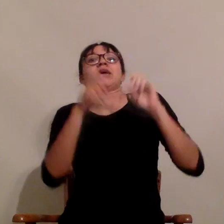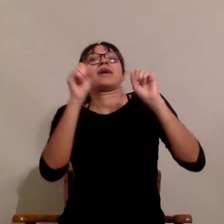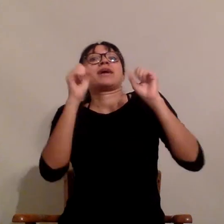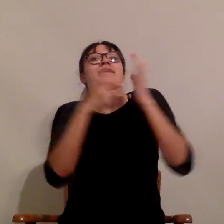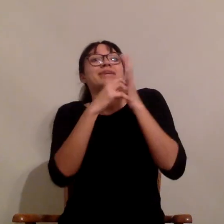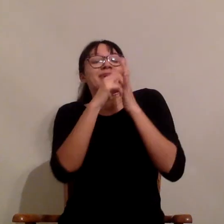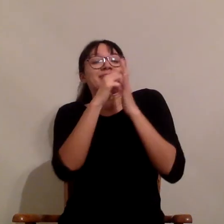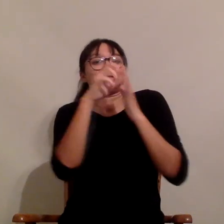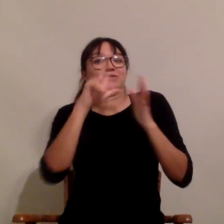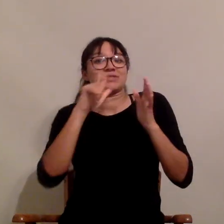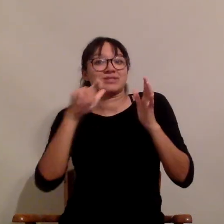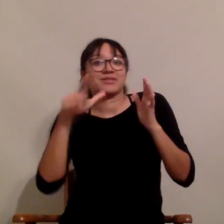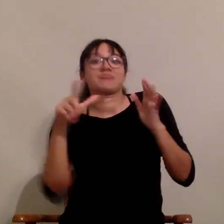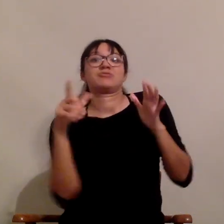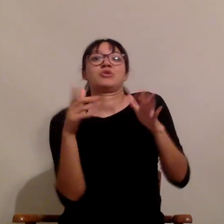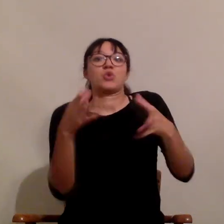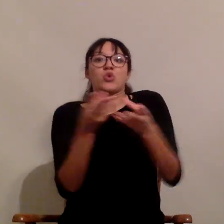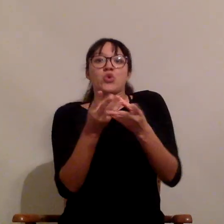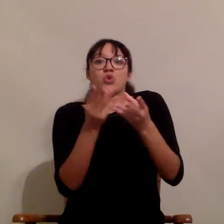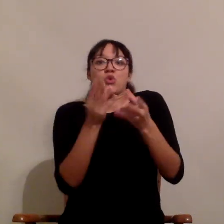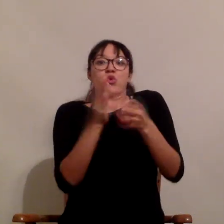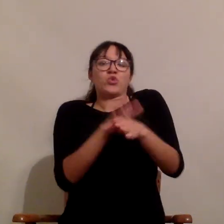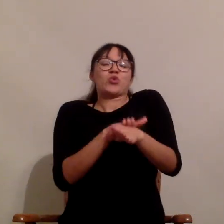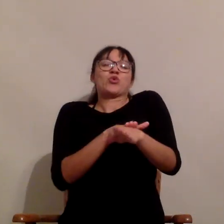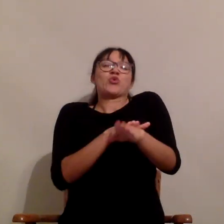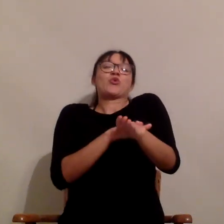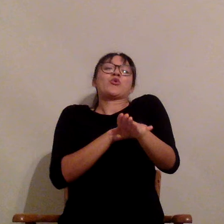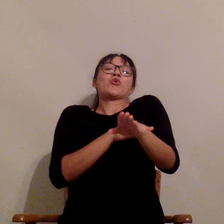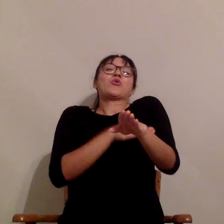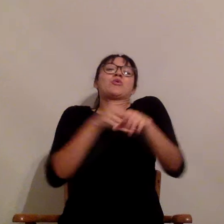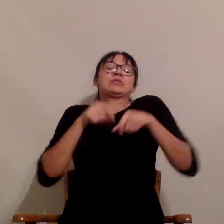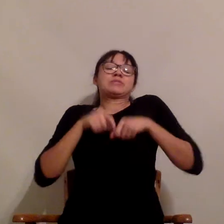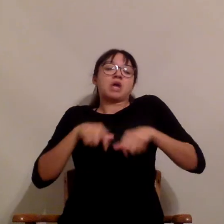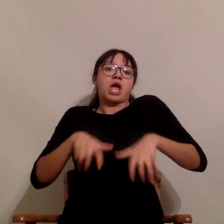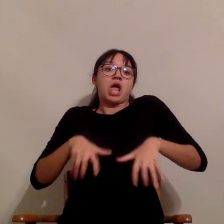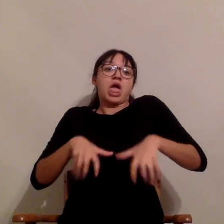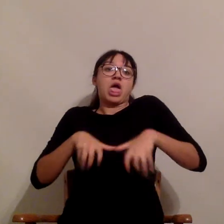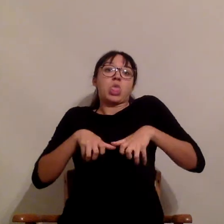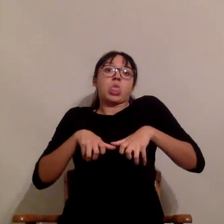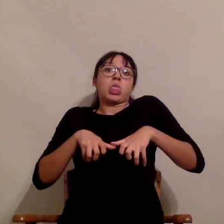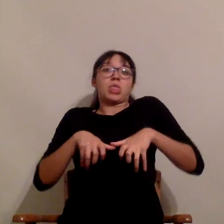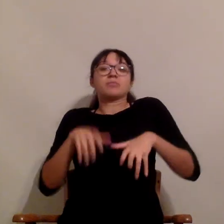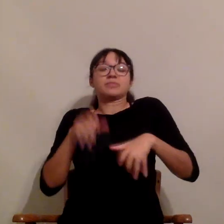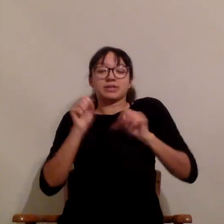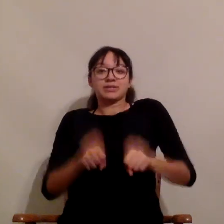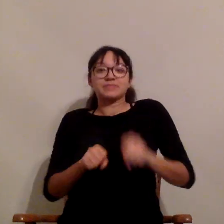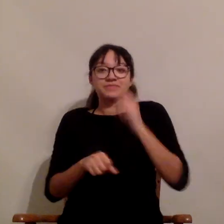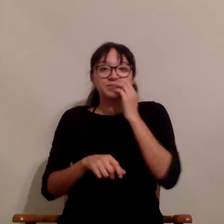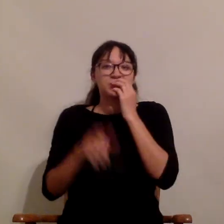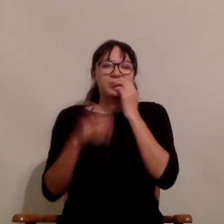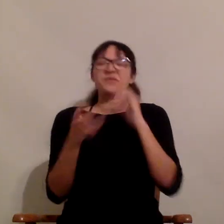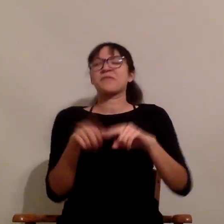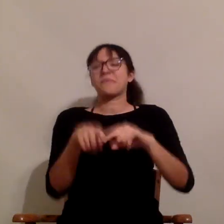of cancer. Let me pause here for a second and take you back to when this all began for me in